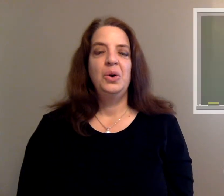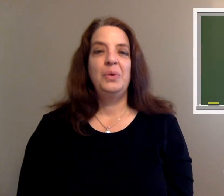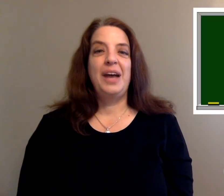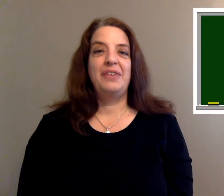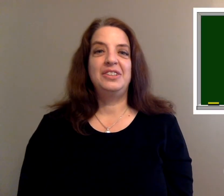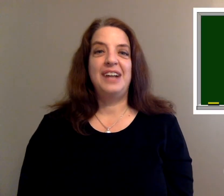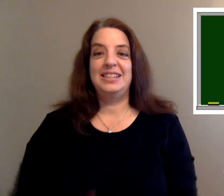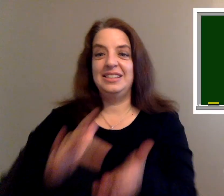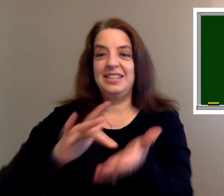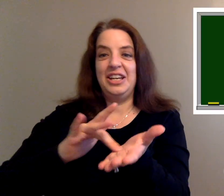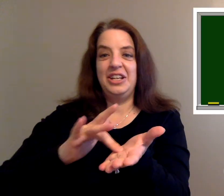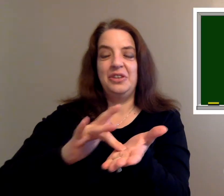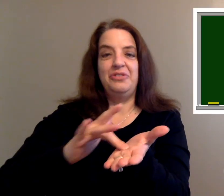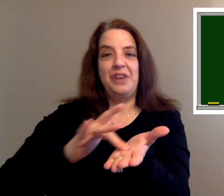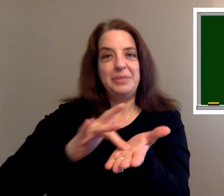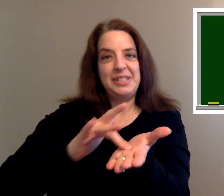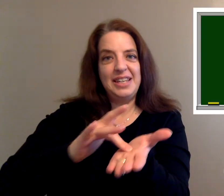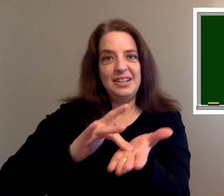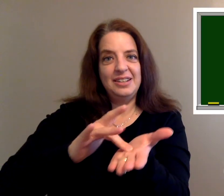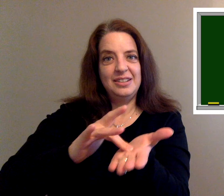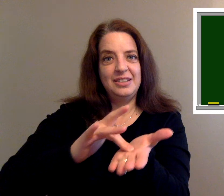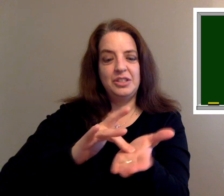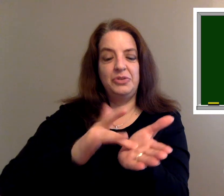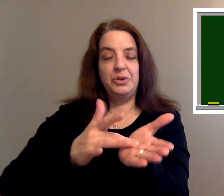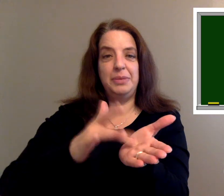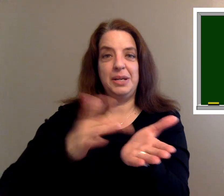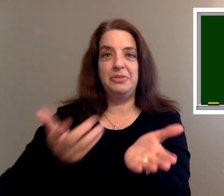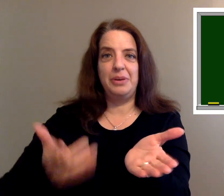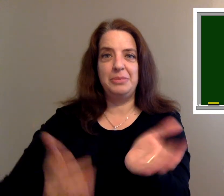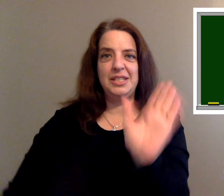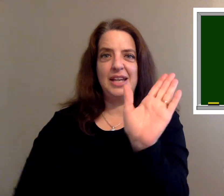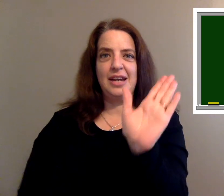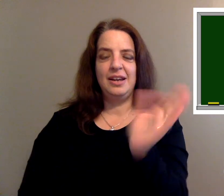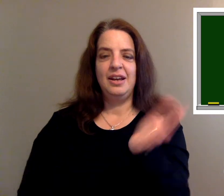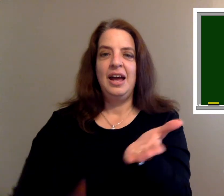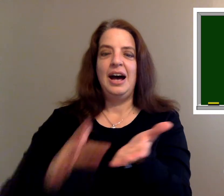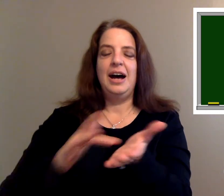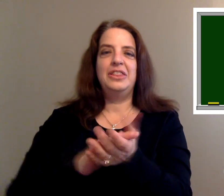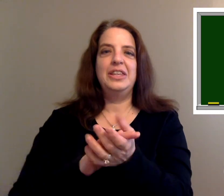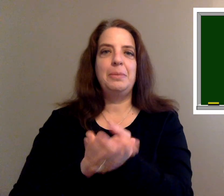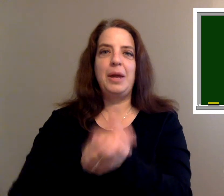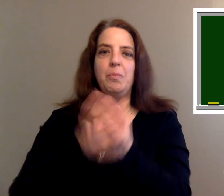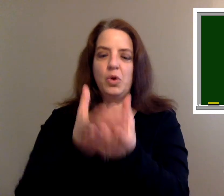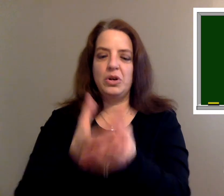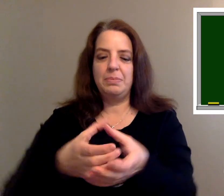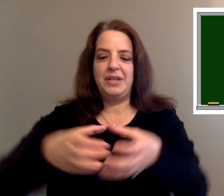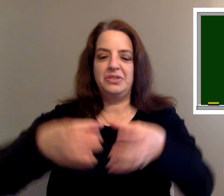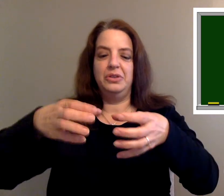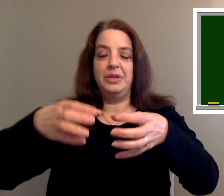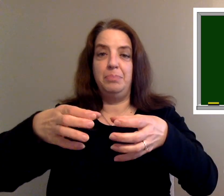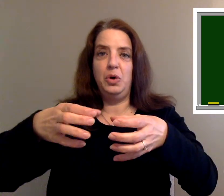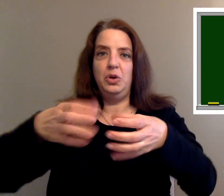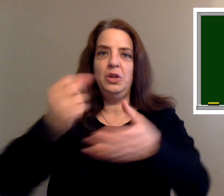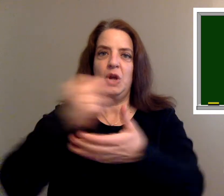We have classes in pharmacy. So if you want to become a pharmacy tech, think about a mortar and pestle, the bowl where